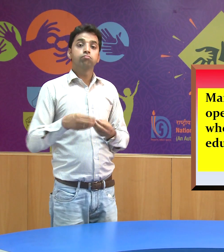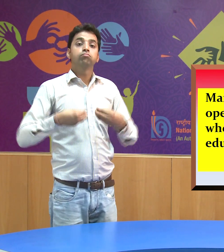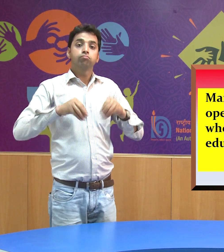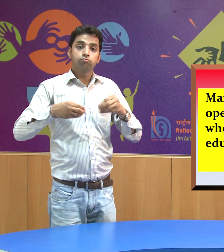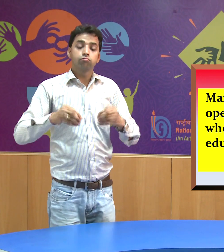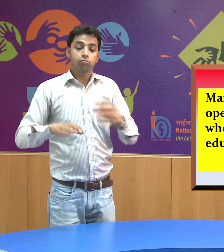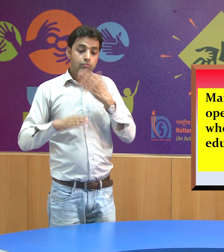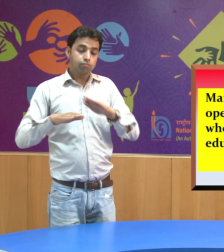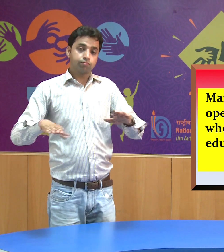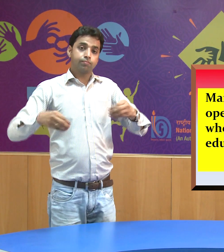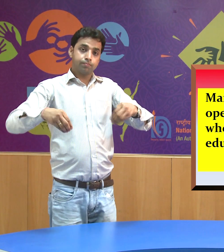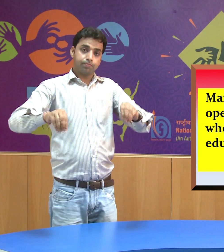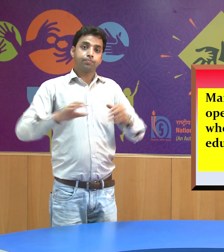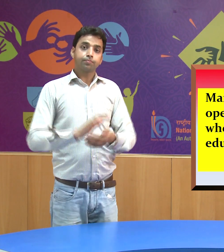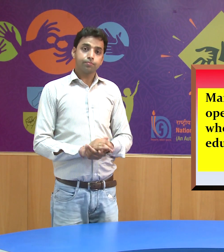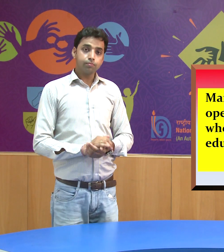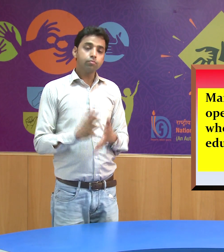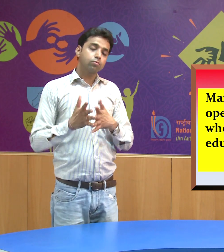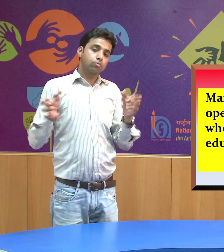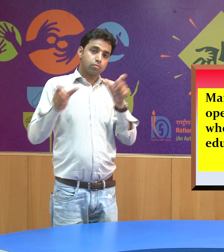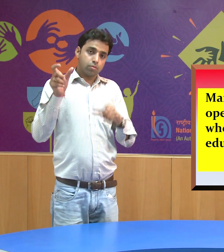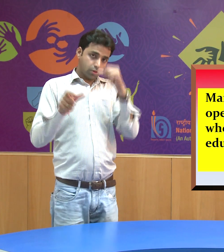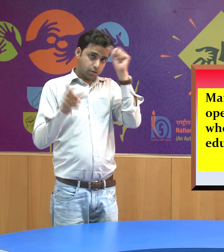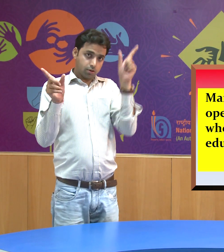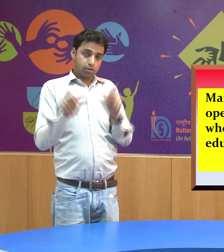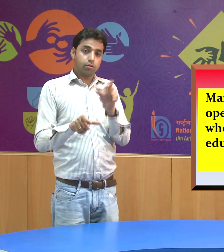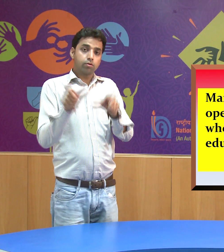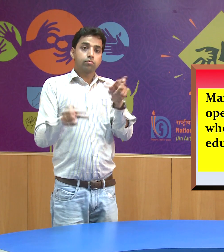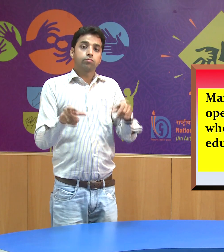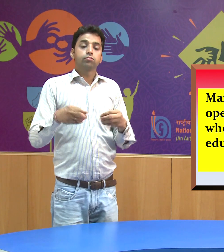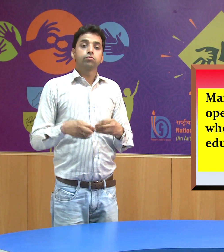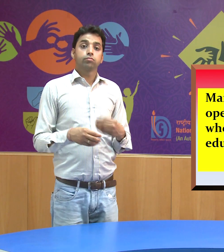student. Many Indians sent their children to